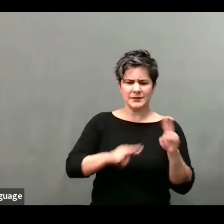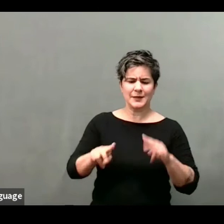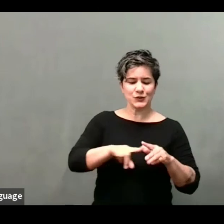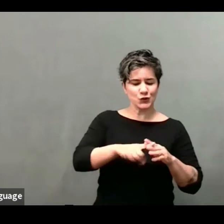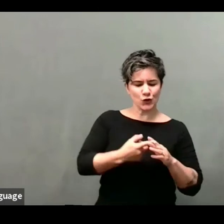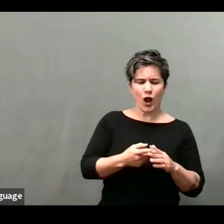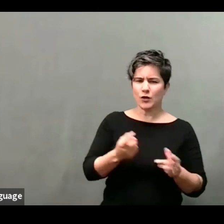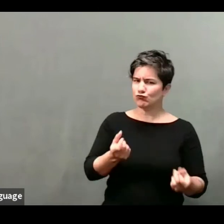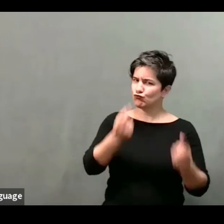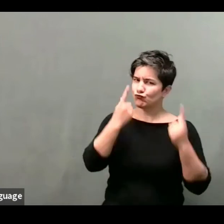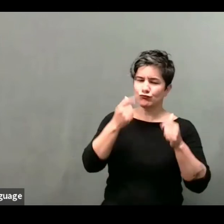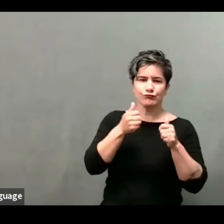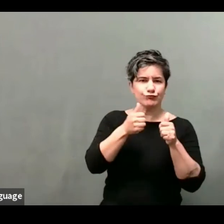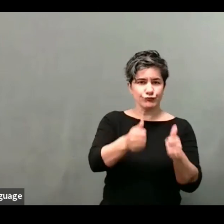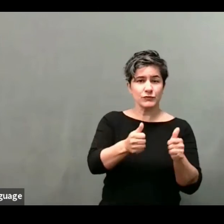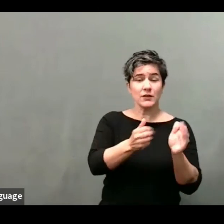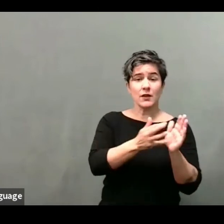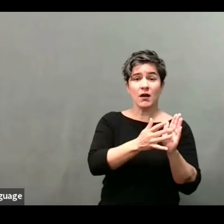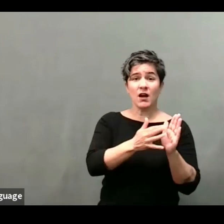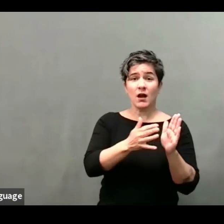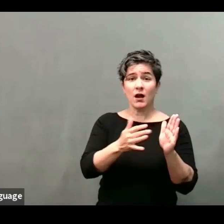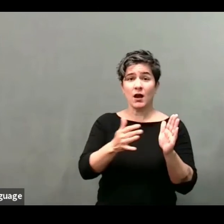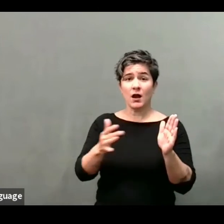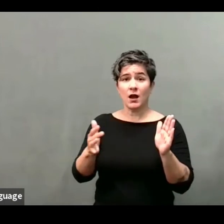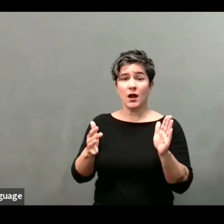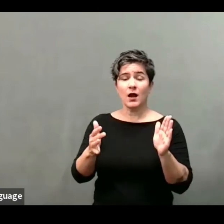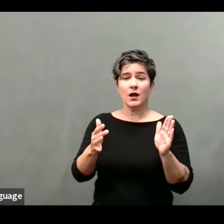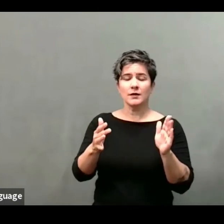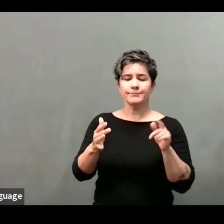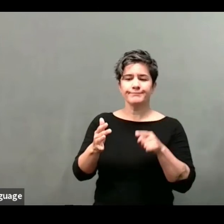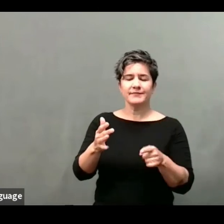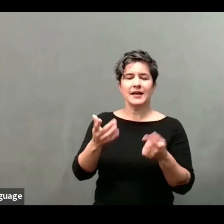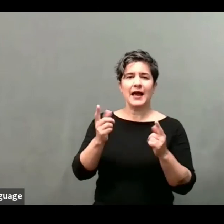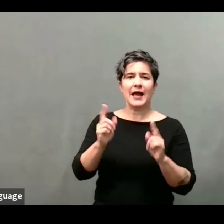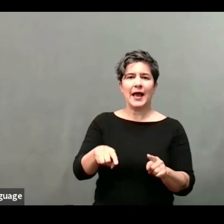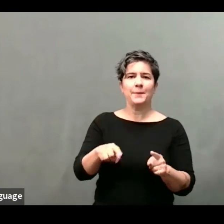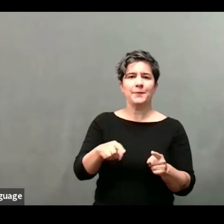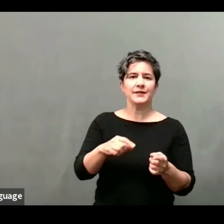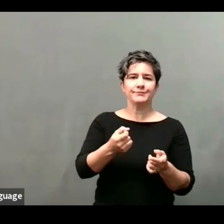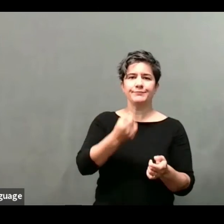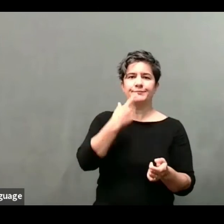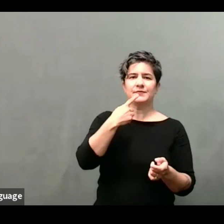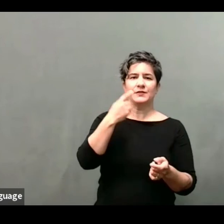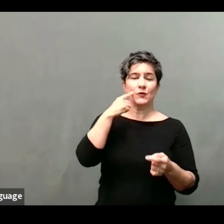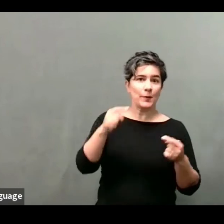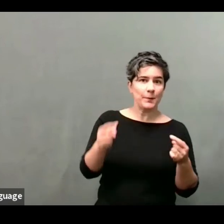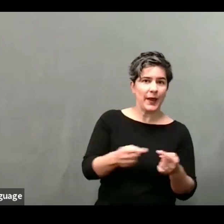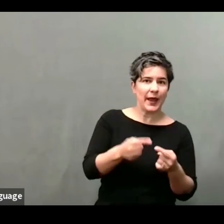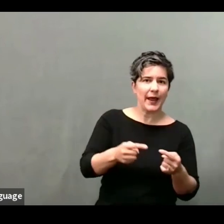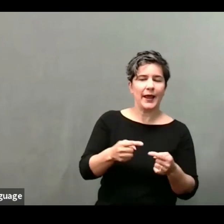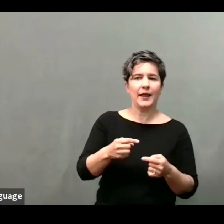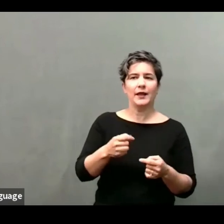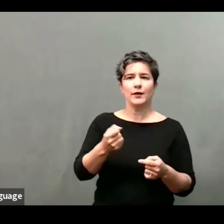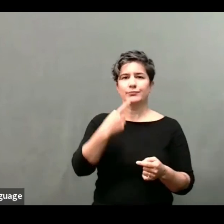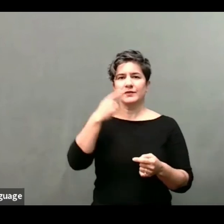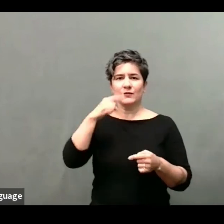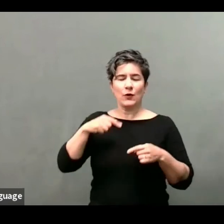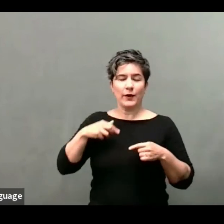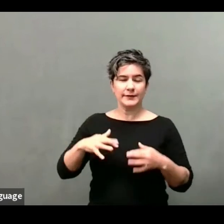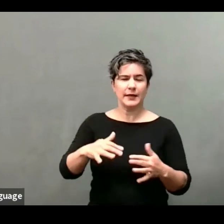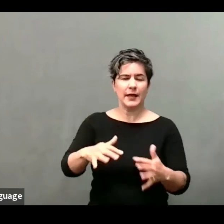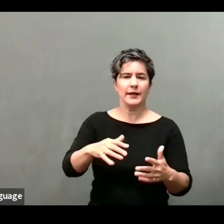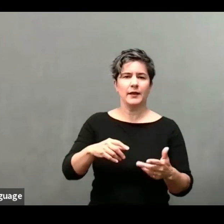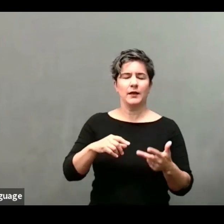knew what we were doing, but perhaps had taken some pain medication or anti-anxiety medication, or just had been